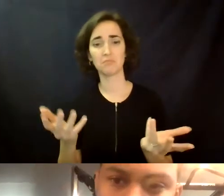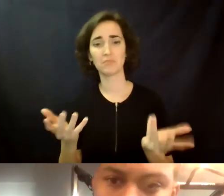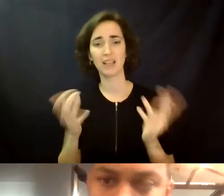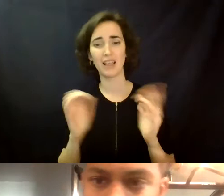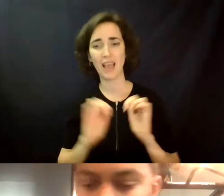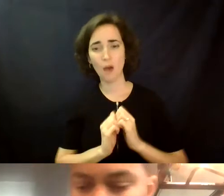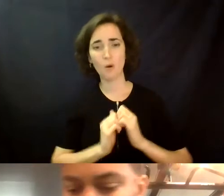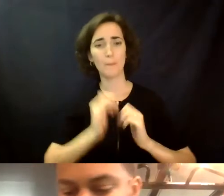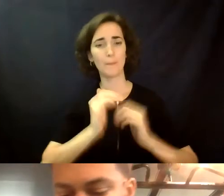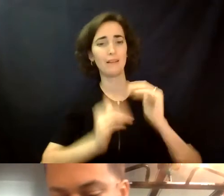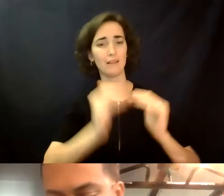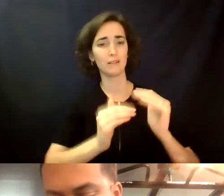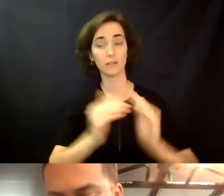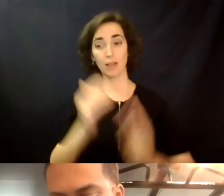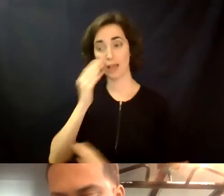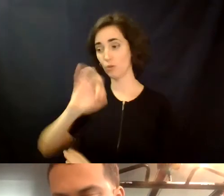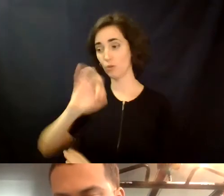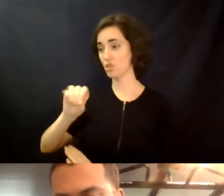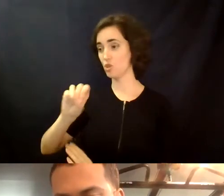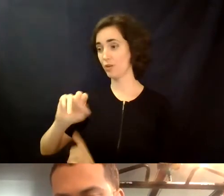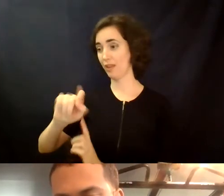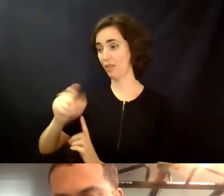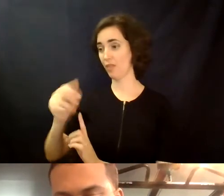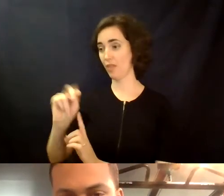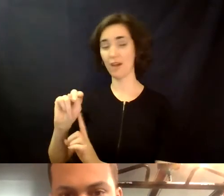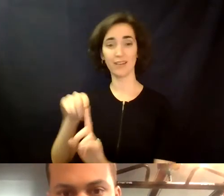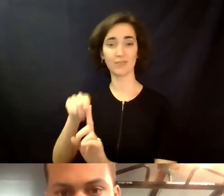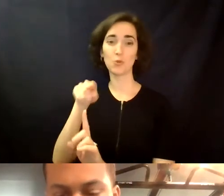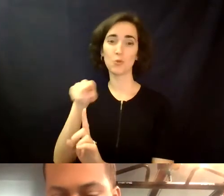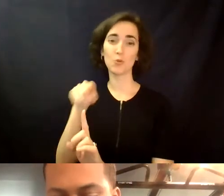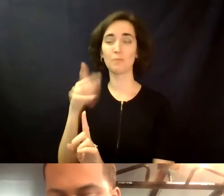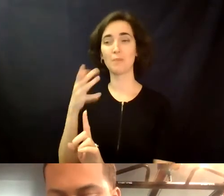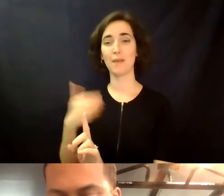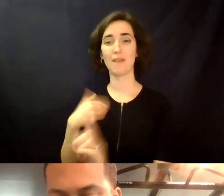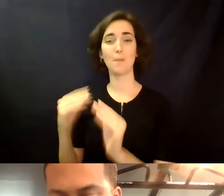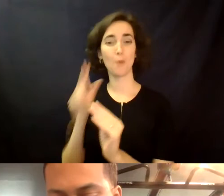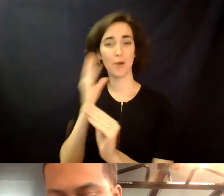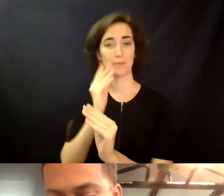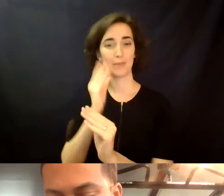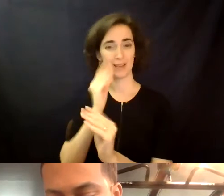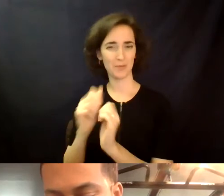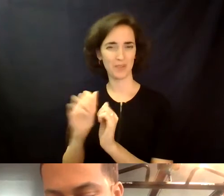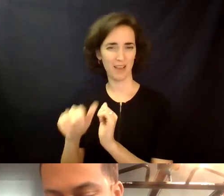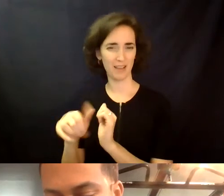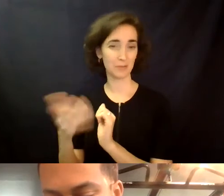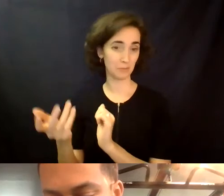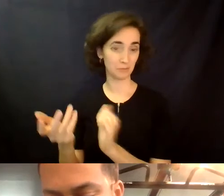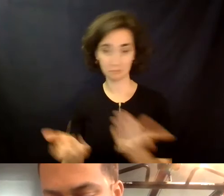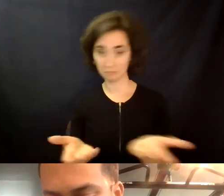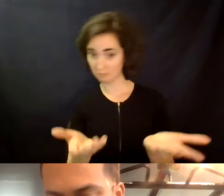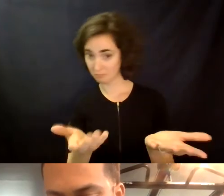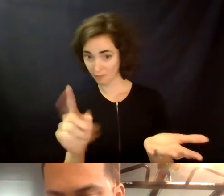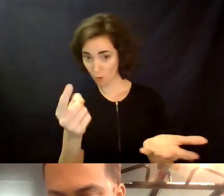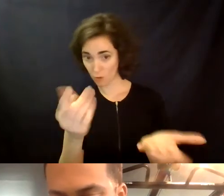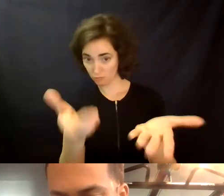to build it. And I know, Jonathan, that you probably have more more experience in this regard. So if you want to go